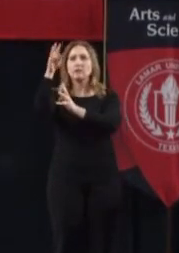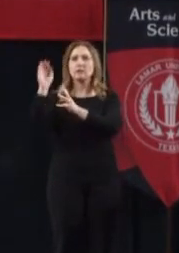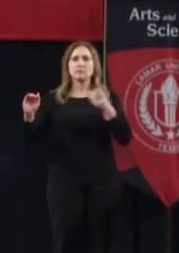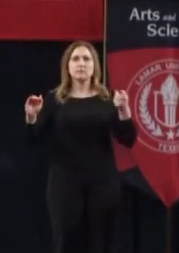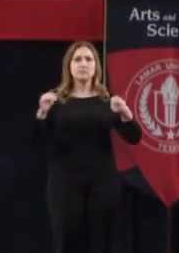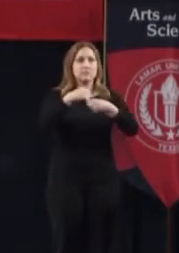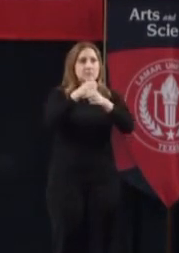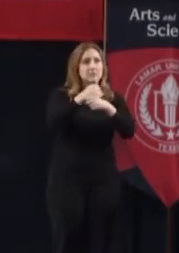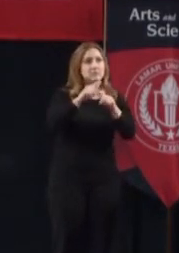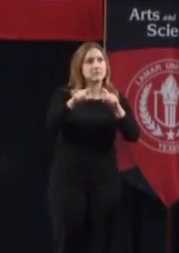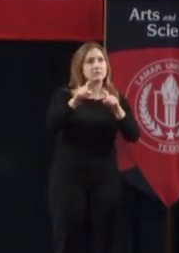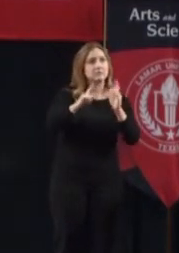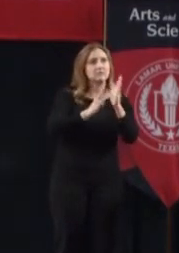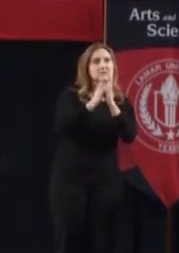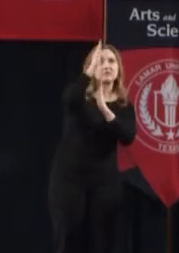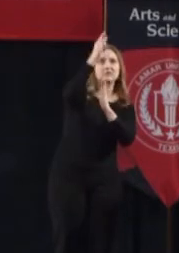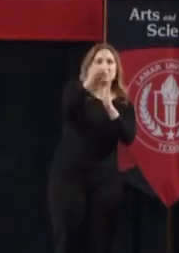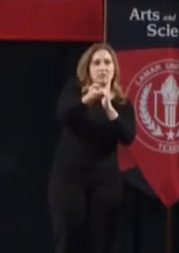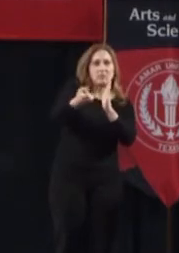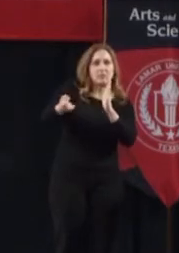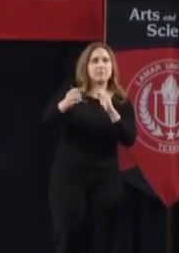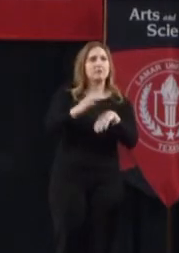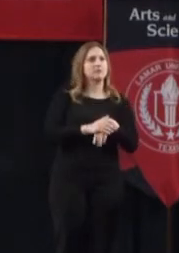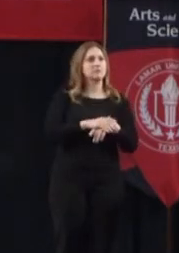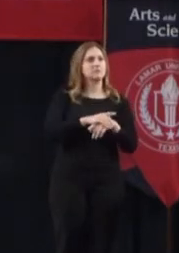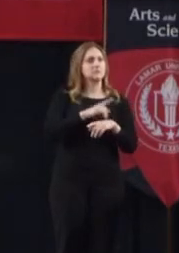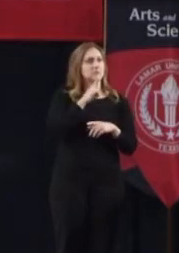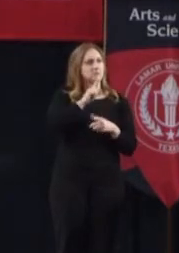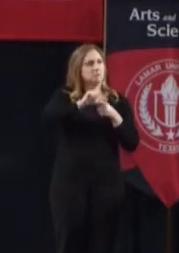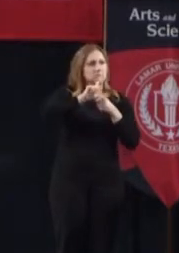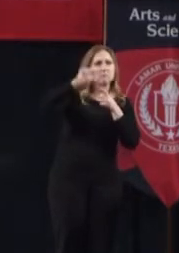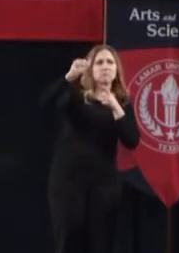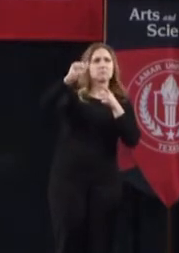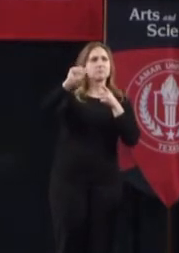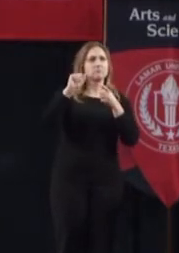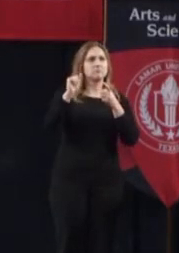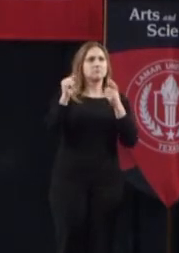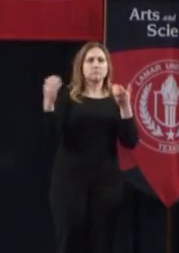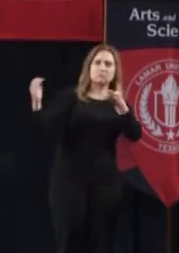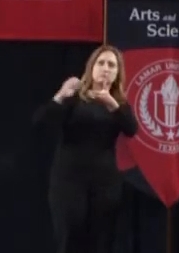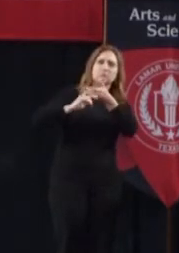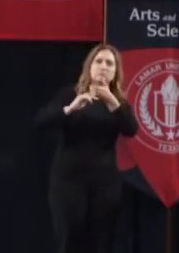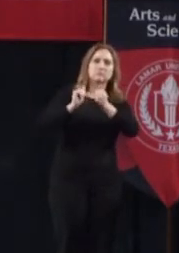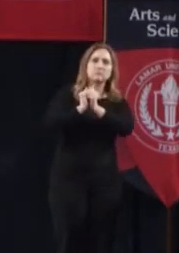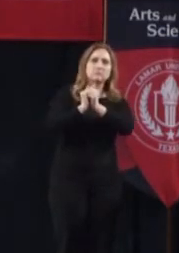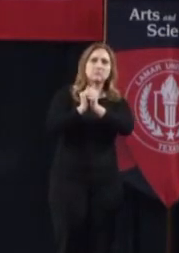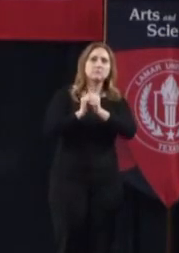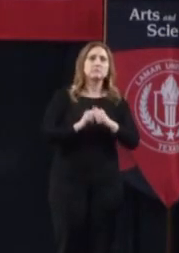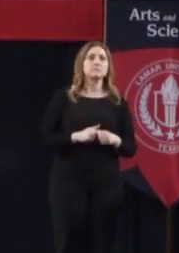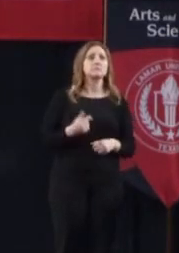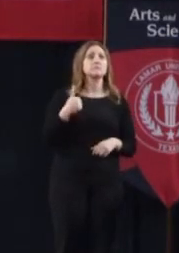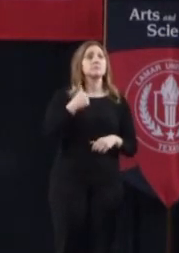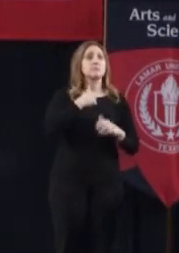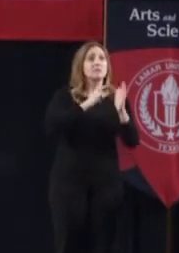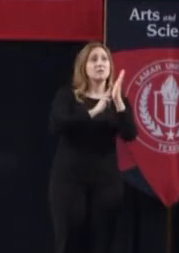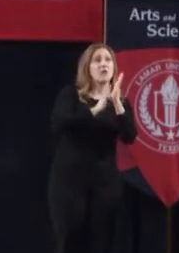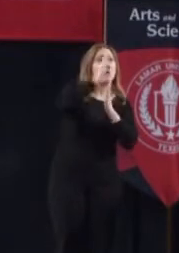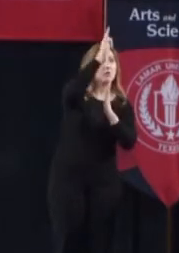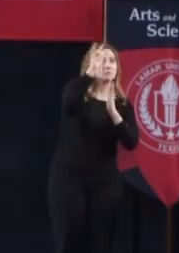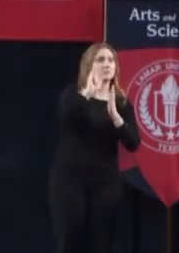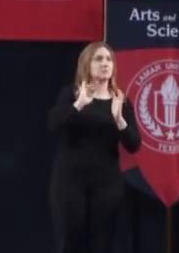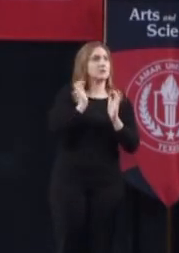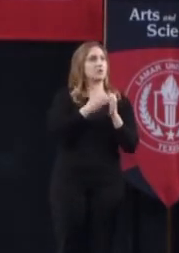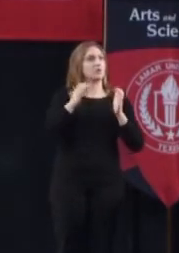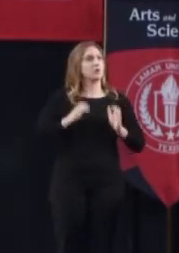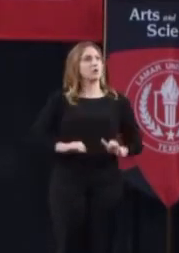manufacture and build our launch vehicles using state-of-the-art processes in a world-class facility. We launch when our customers are